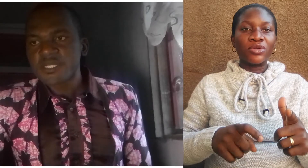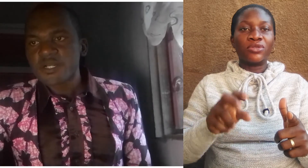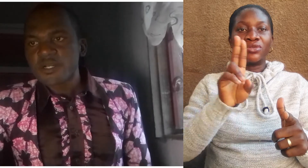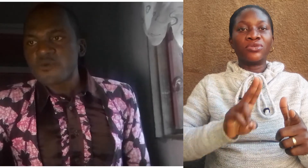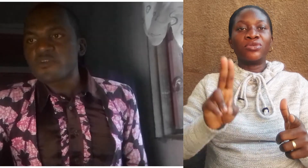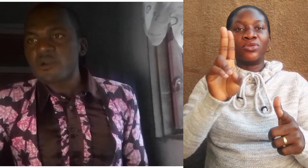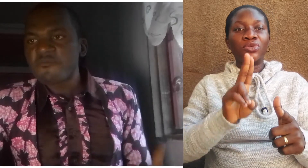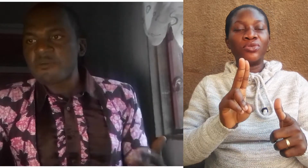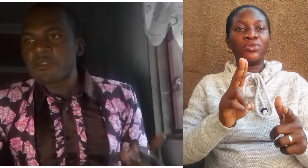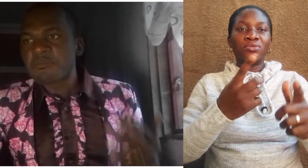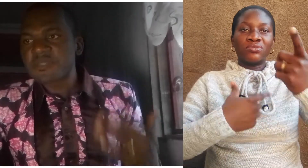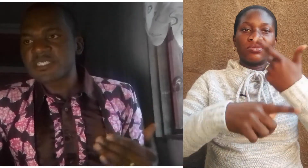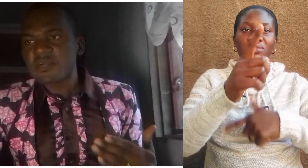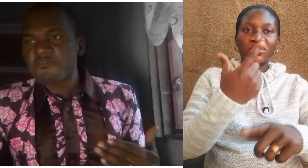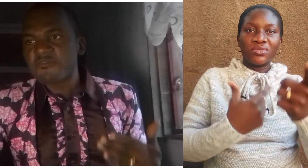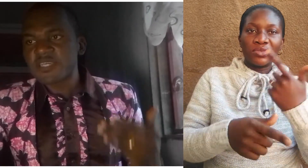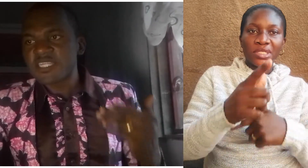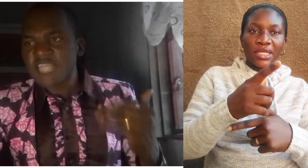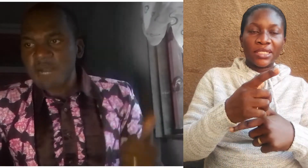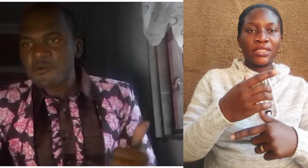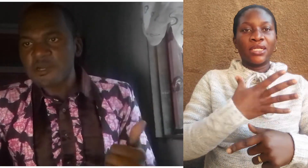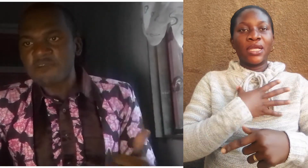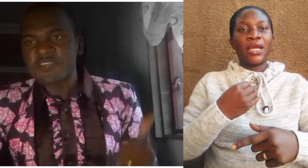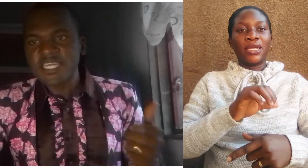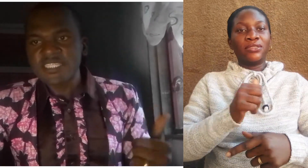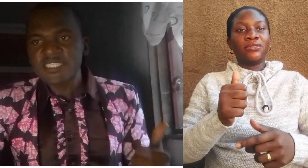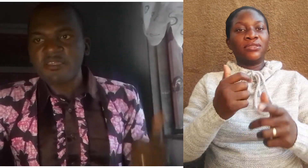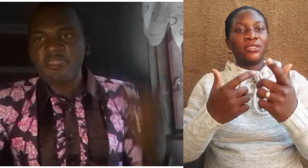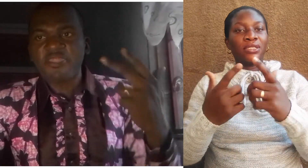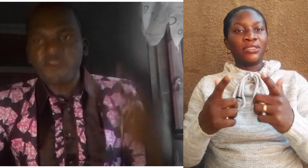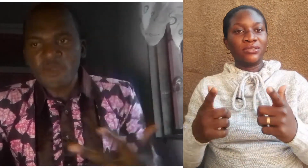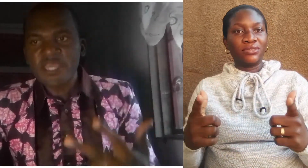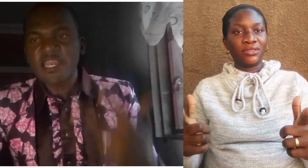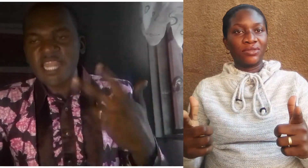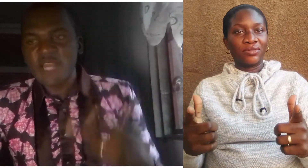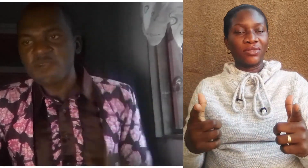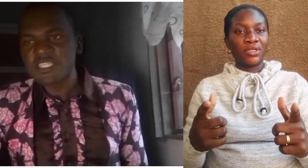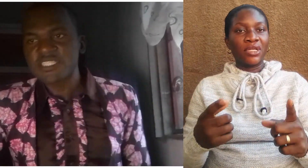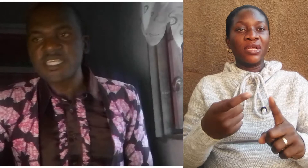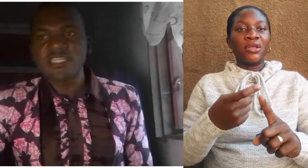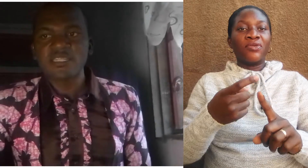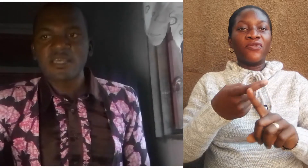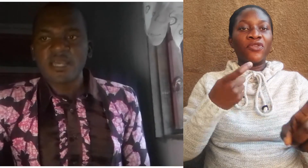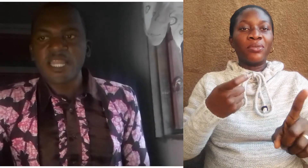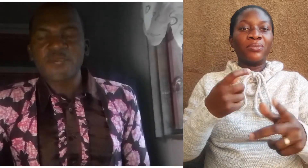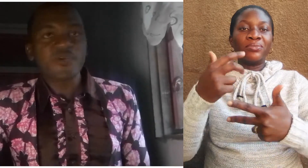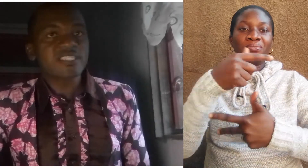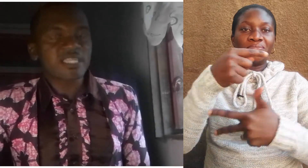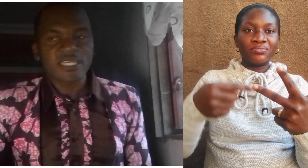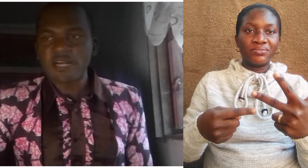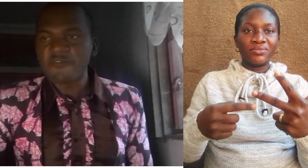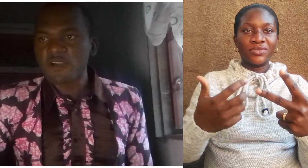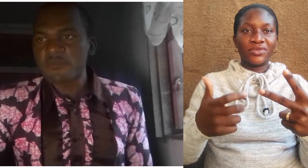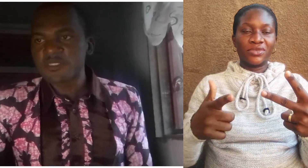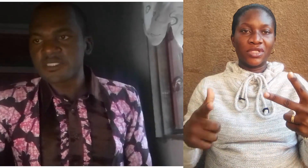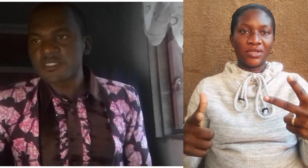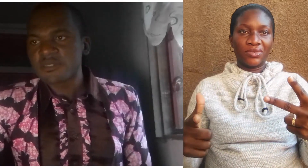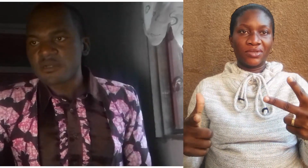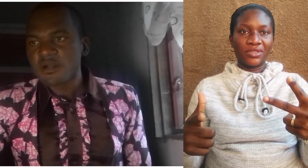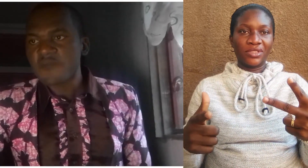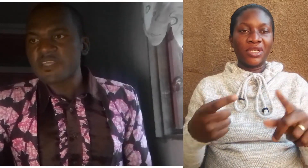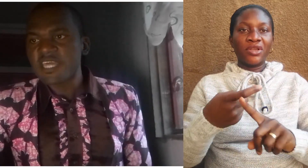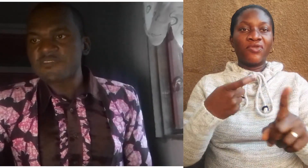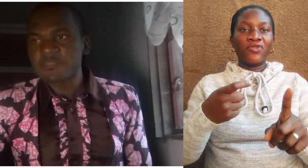language will come from the presence of in Gabon of these three languages in linguistic